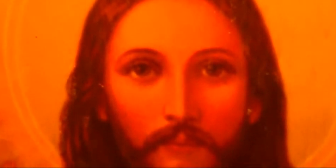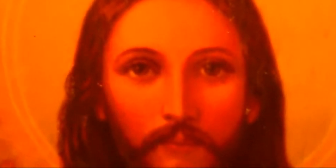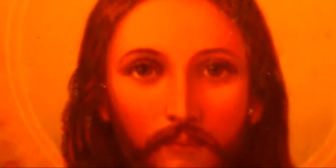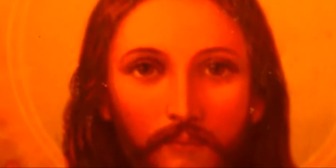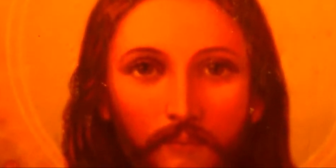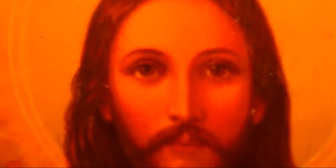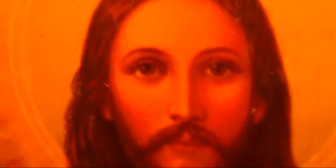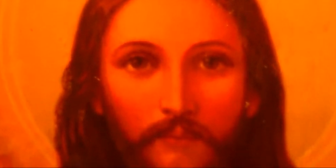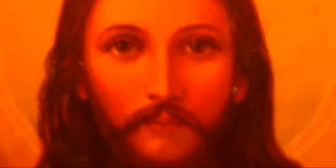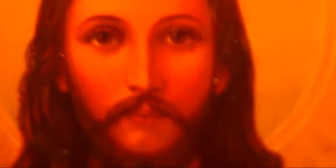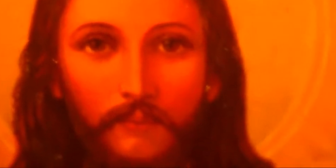over and over again?